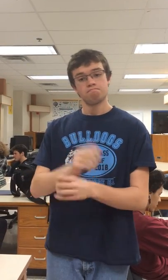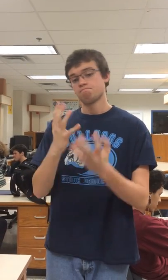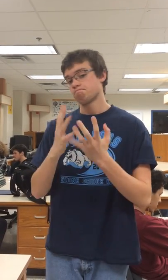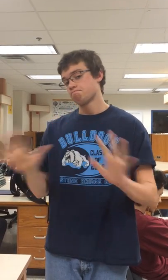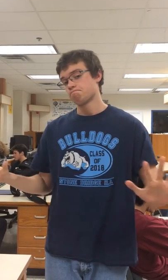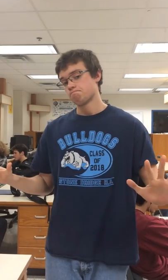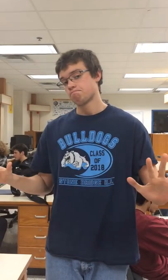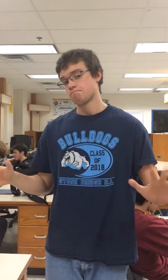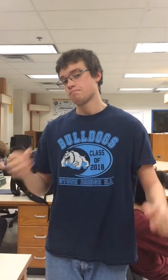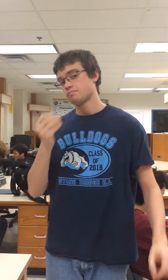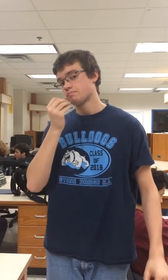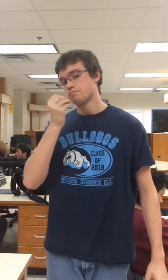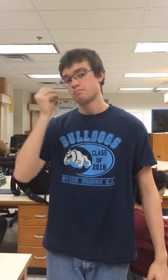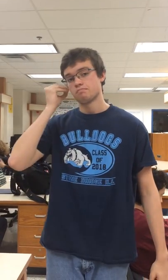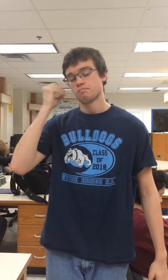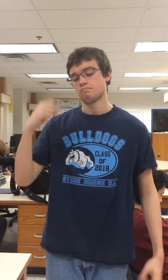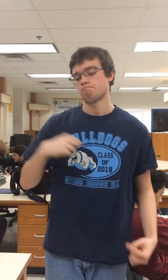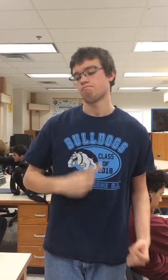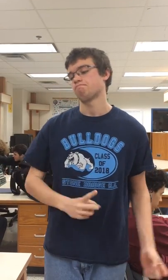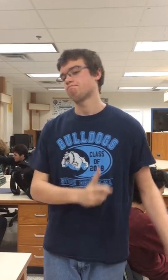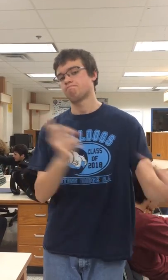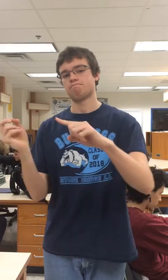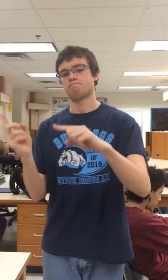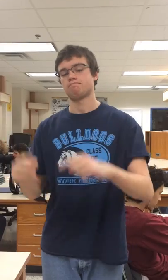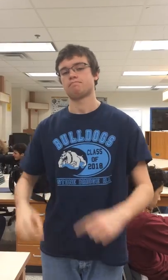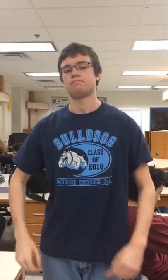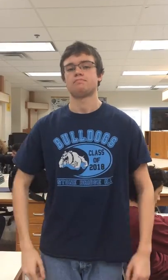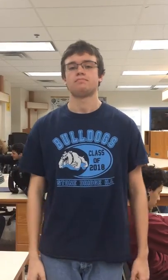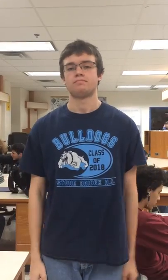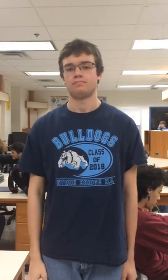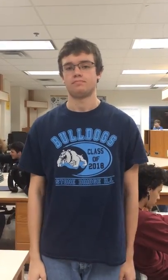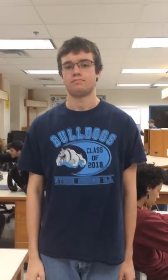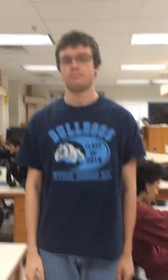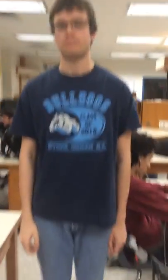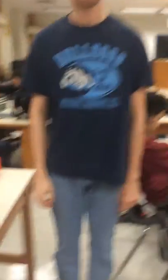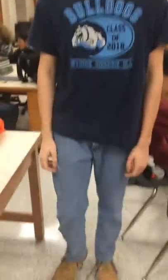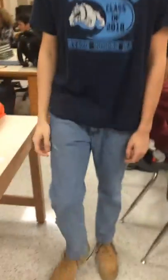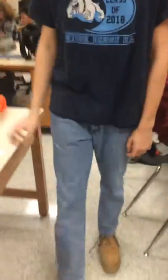Wait, doesn't your phone work? It works. We're like, wait, is that what we have?